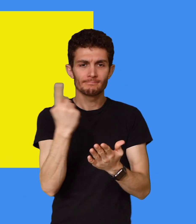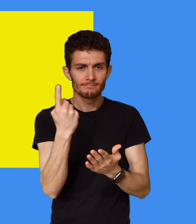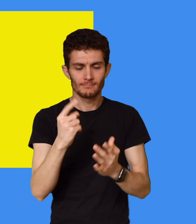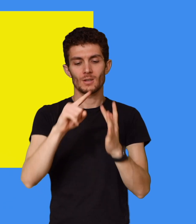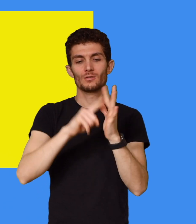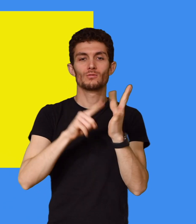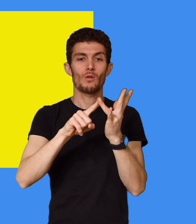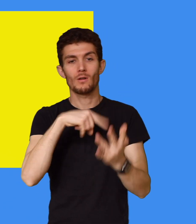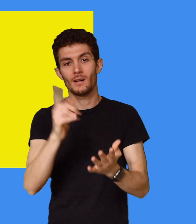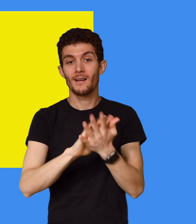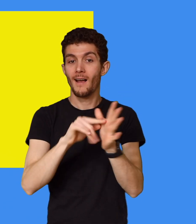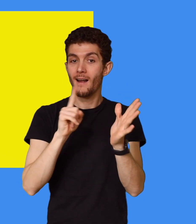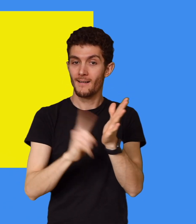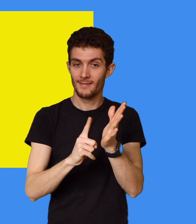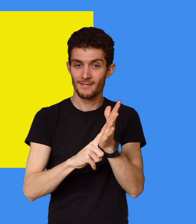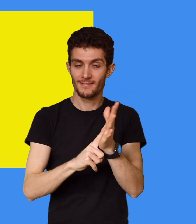By Joe Hall.